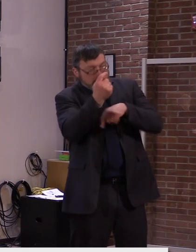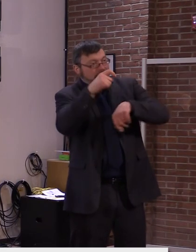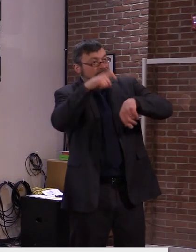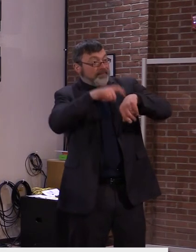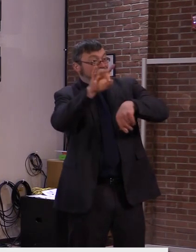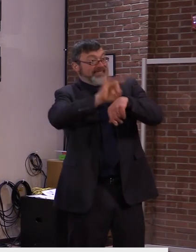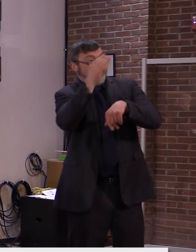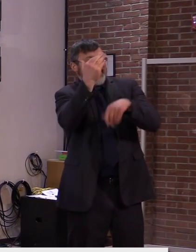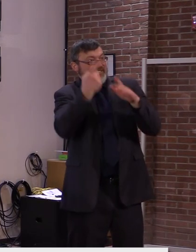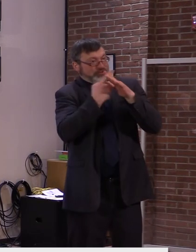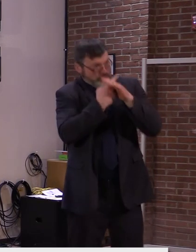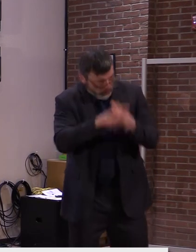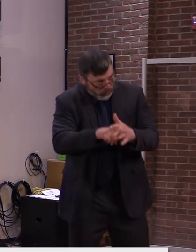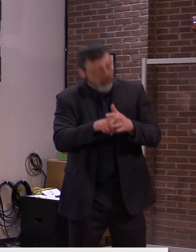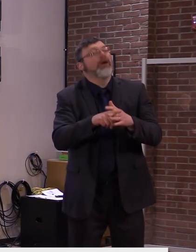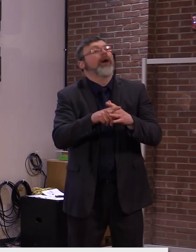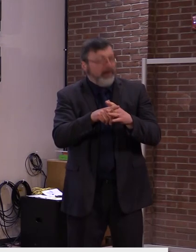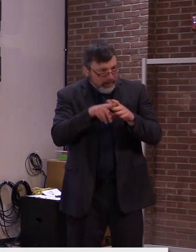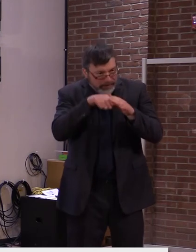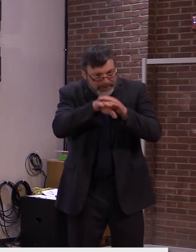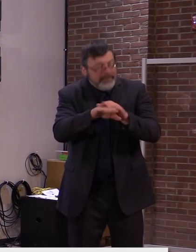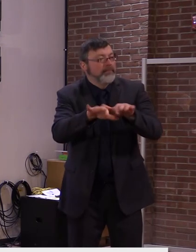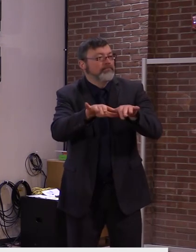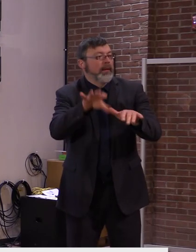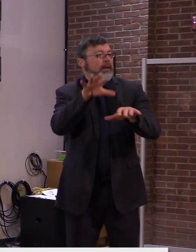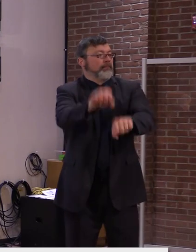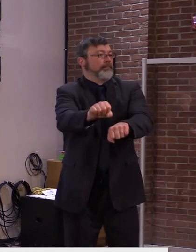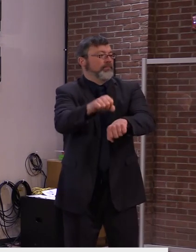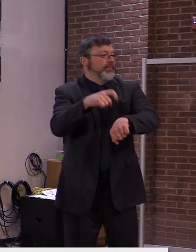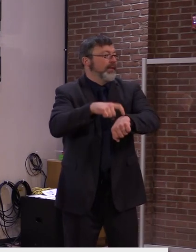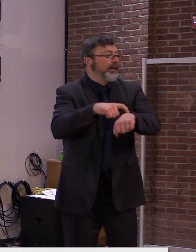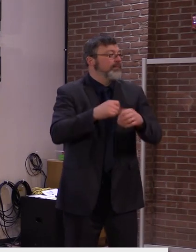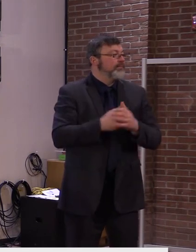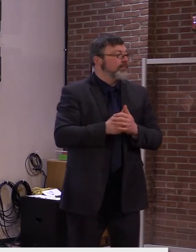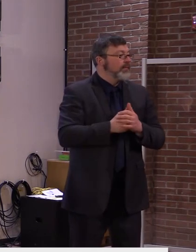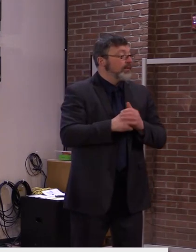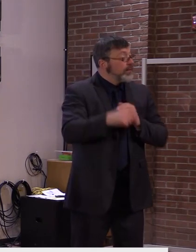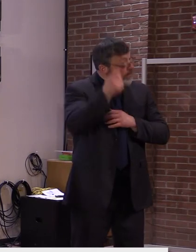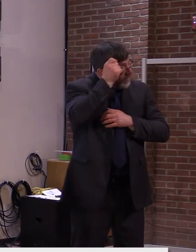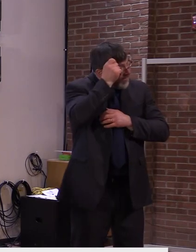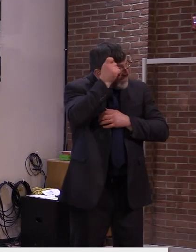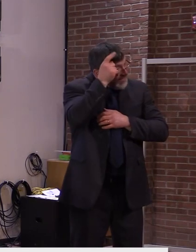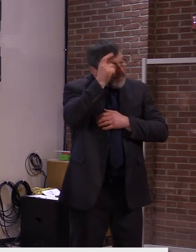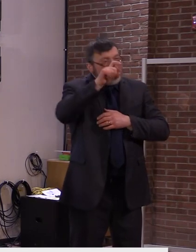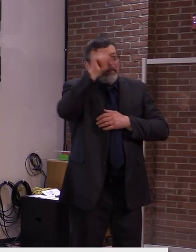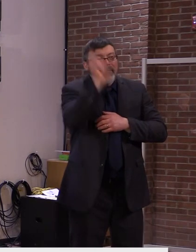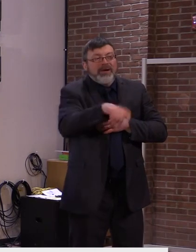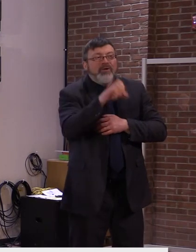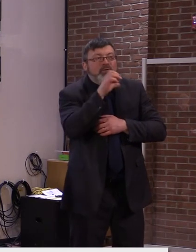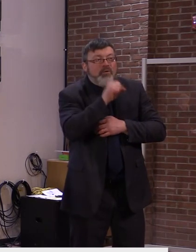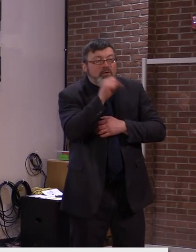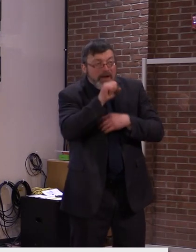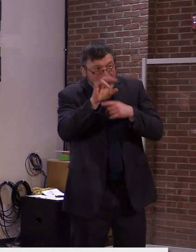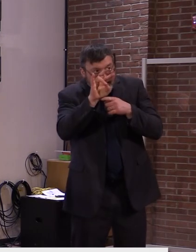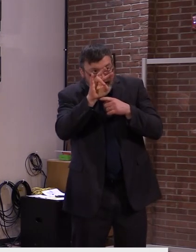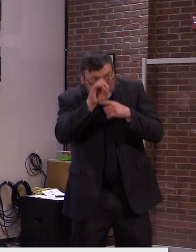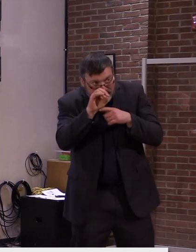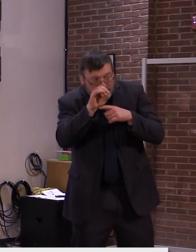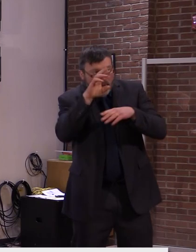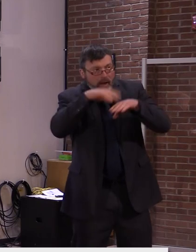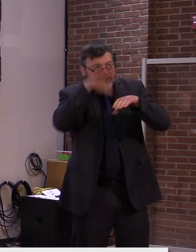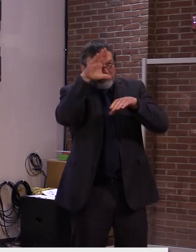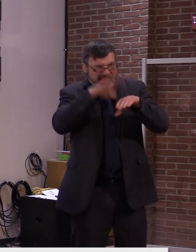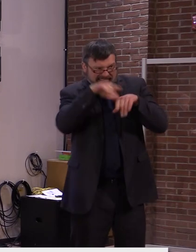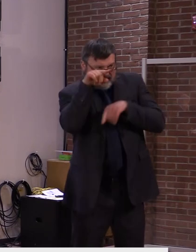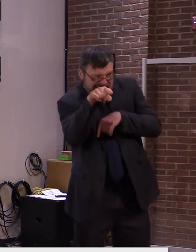of 70 and above to make an appointment. And again, if you're not able to schedule an appointment